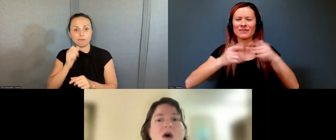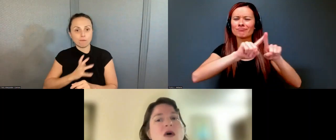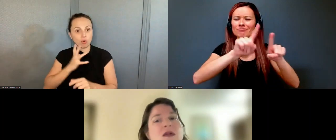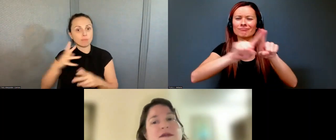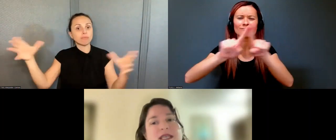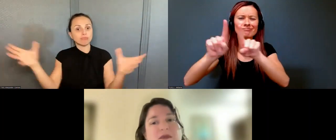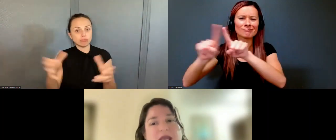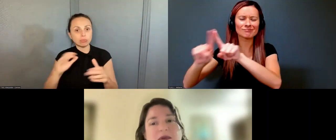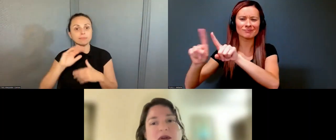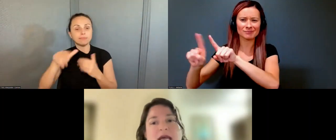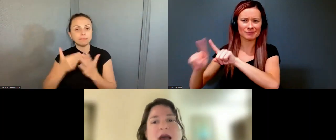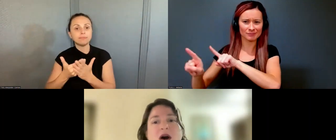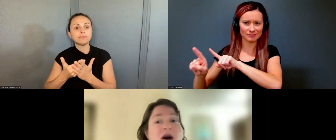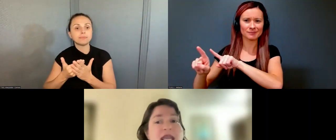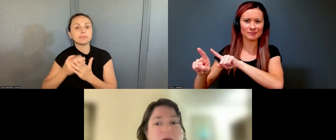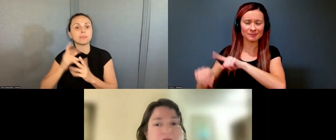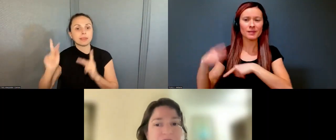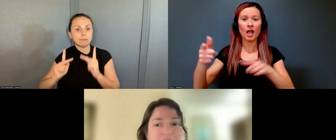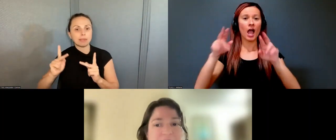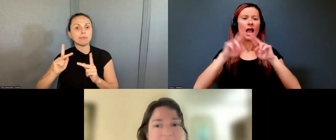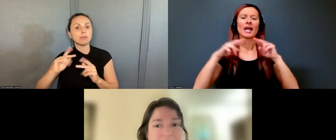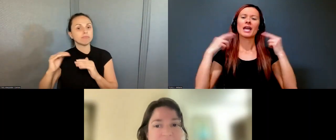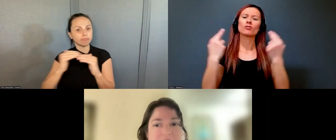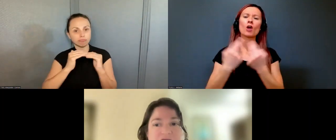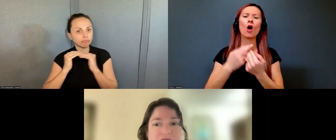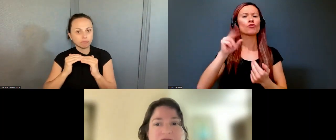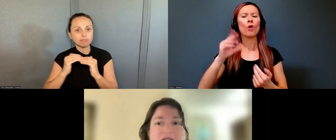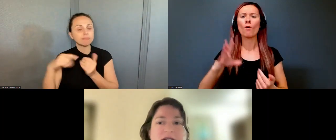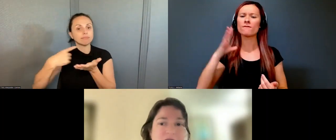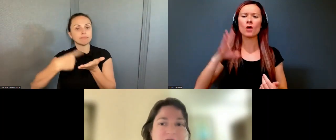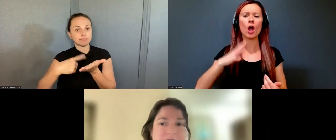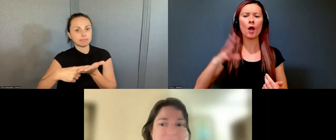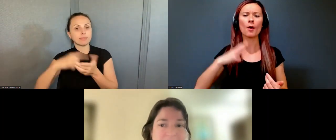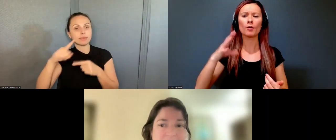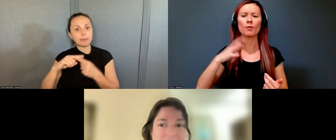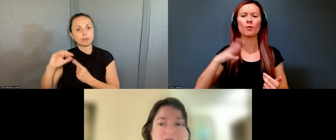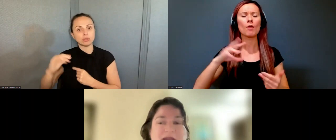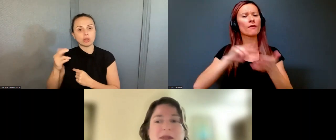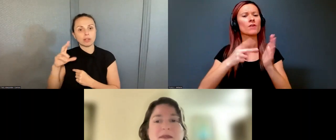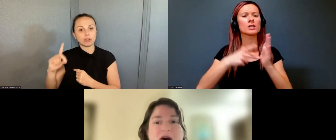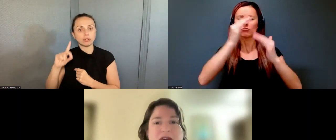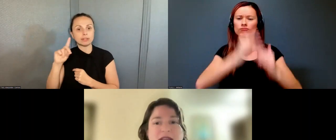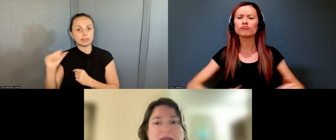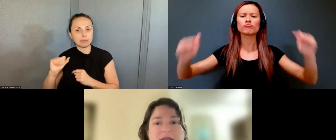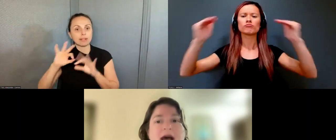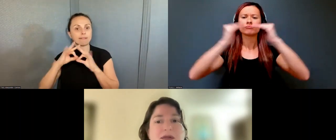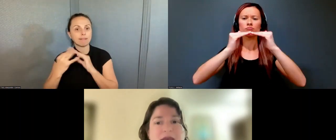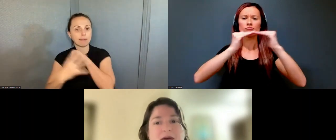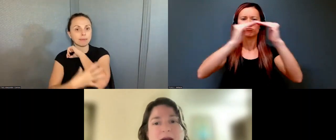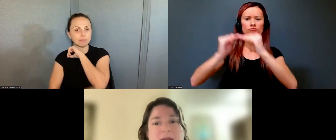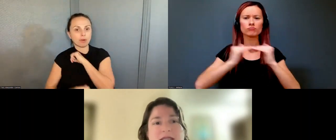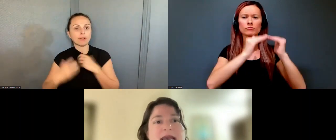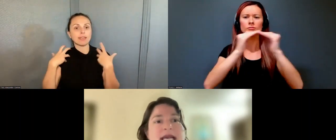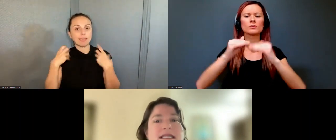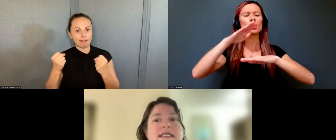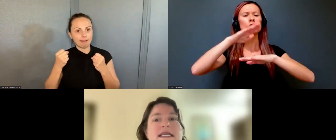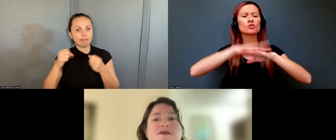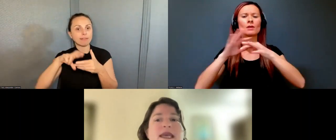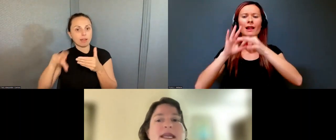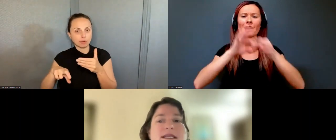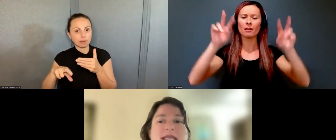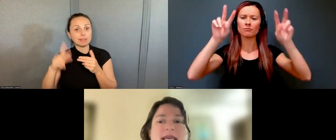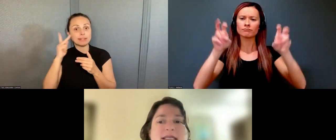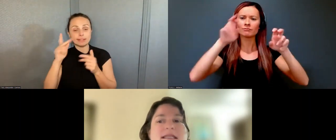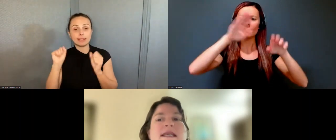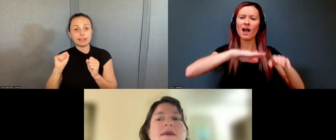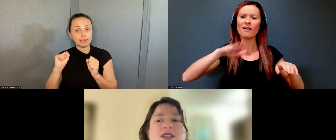places all of these people on equal footing in a discussion of childhood disability, family poverty, and health outcomes to see if we